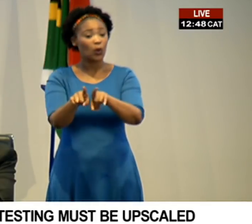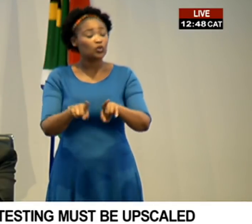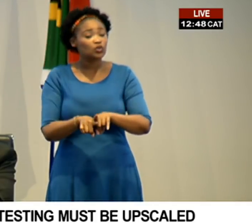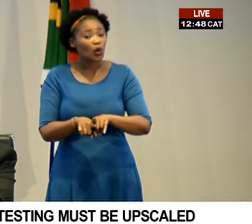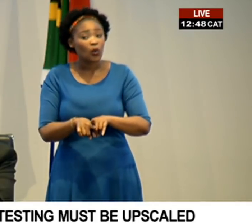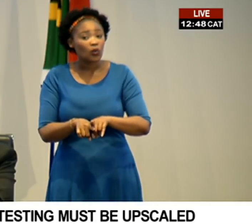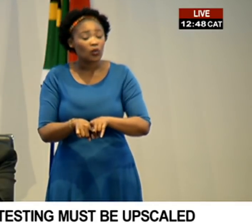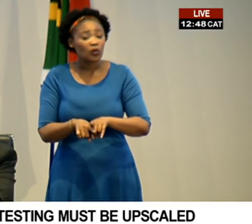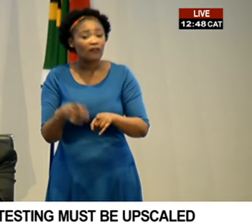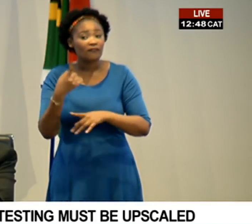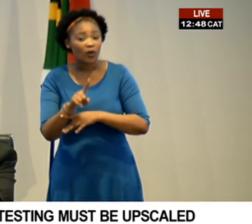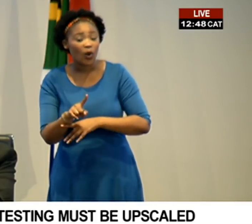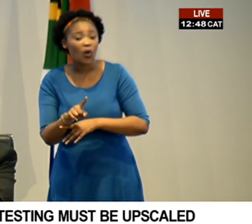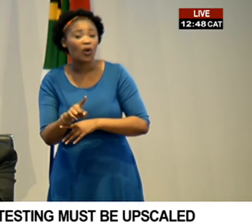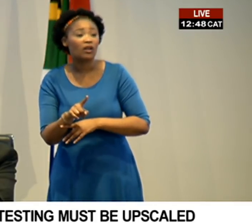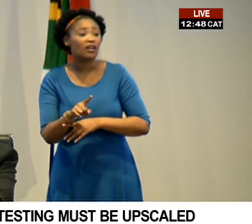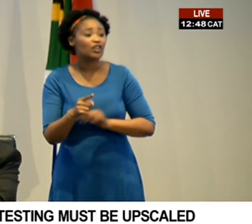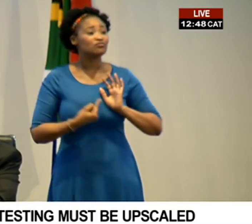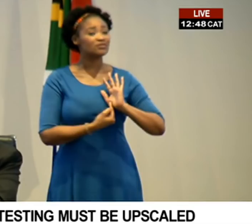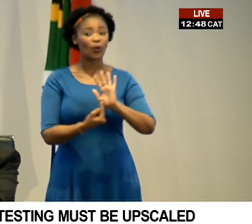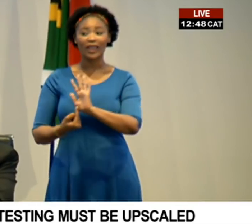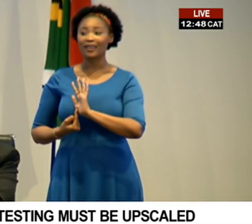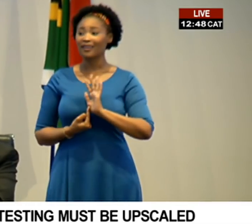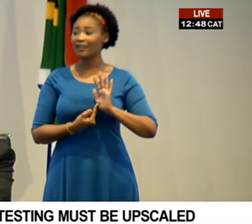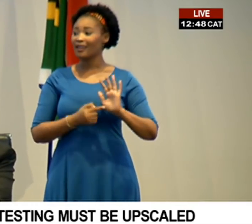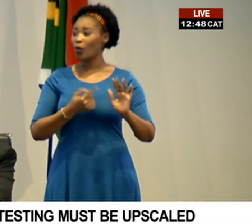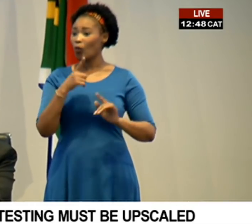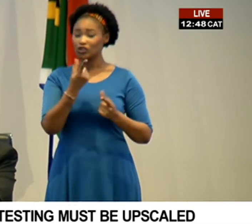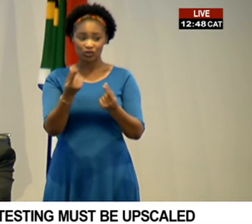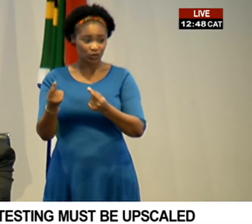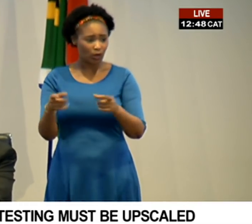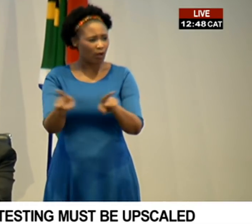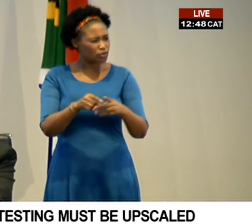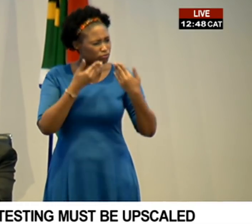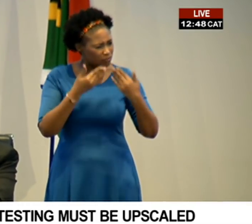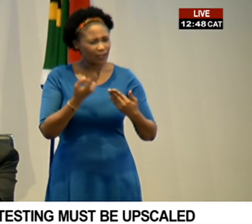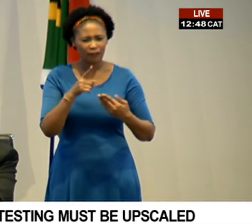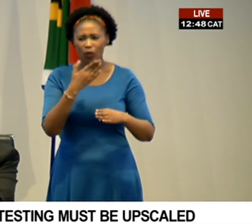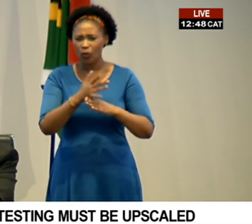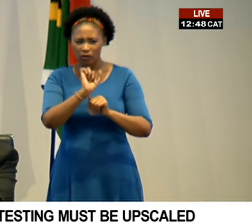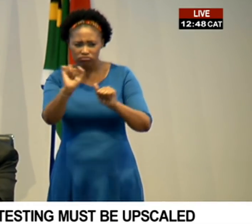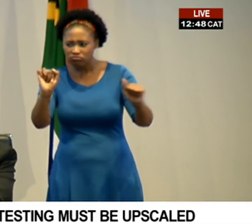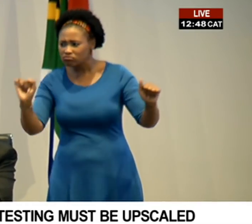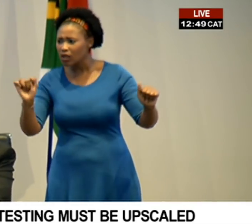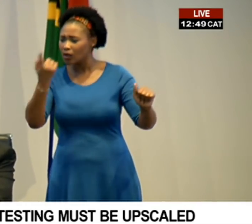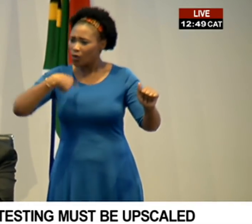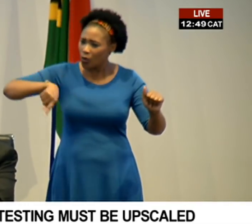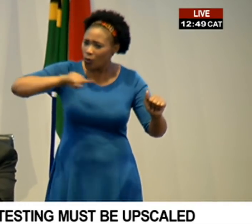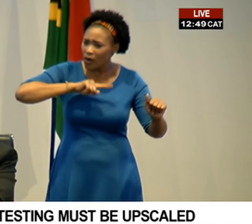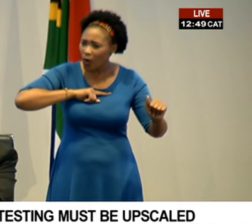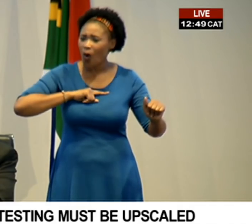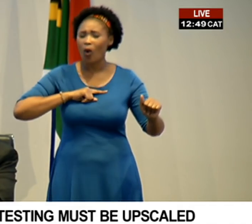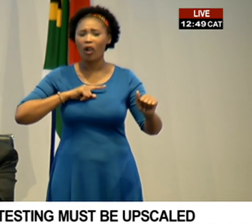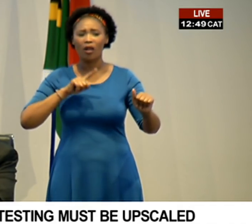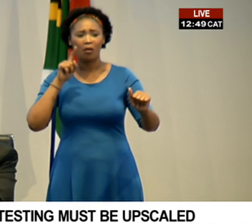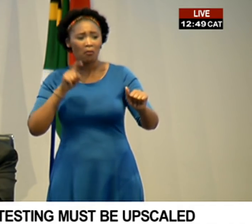for showcasing exactly what you are doing. And thank you for the work that continues to be done. May we all keep our hands